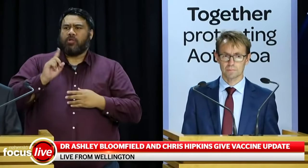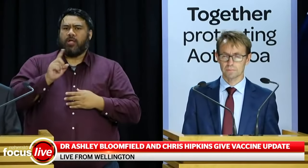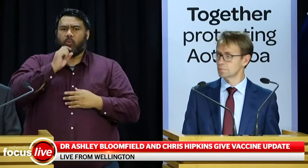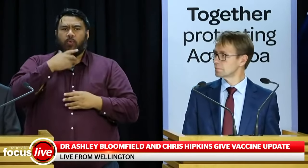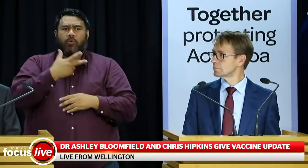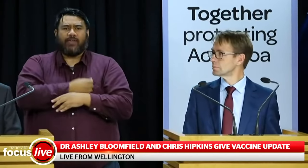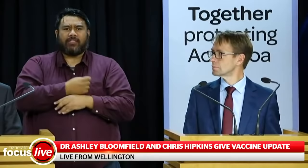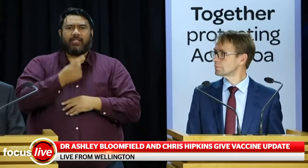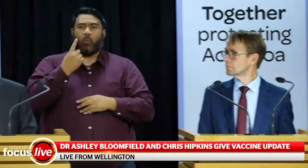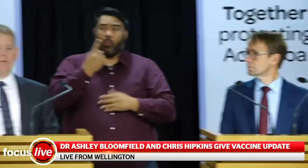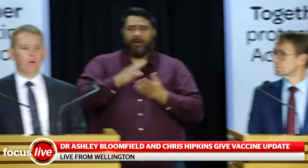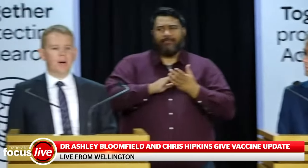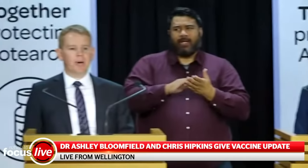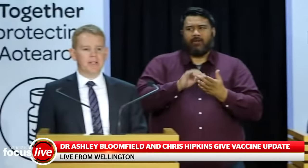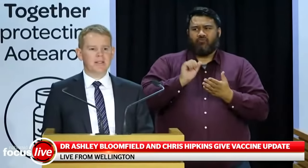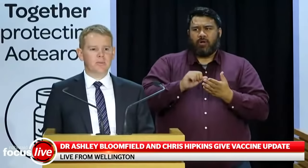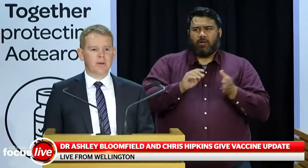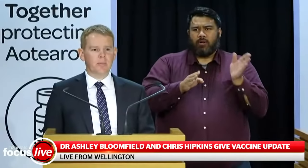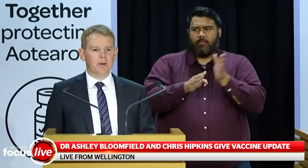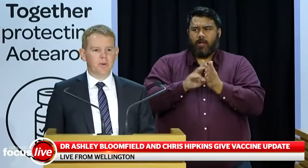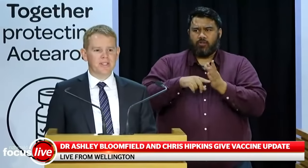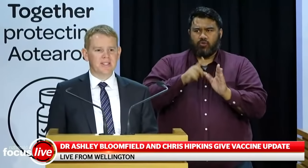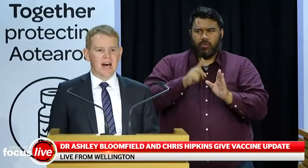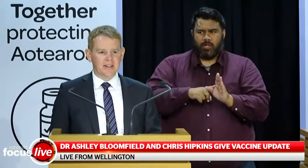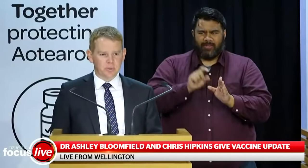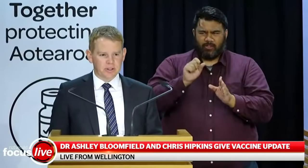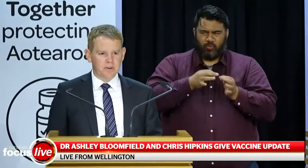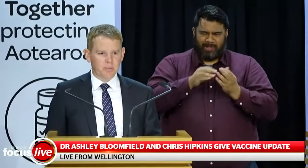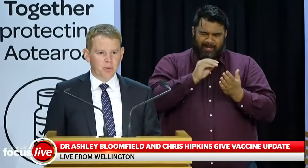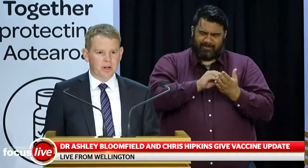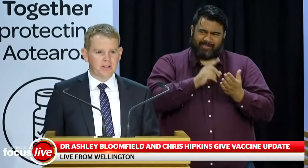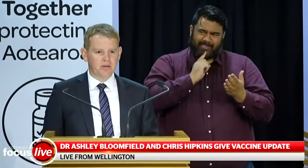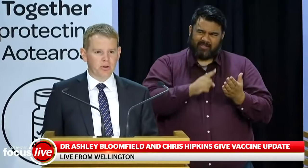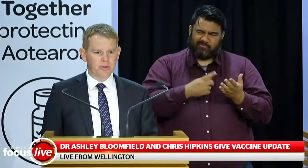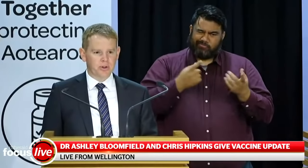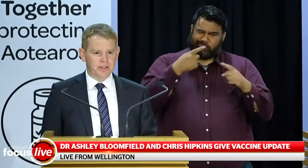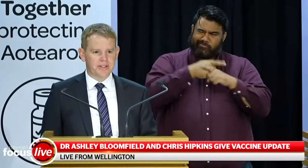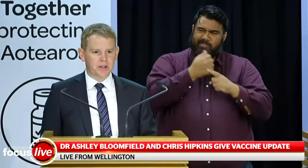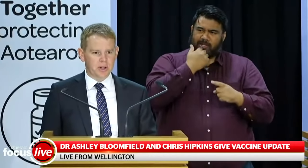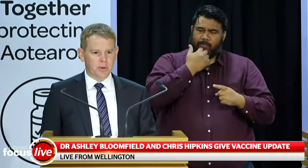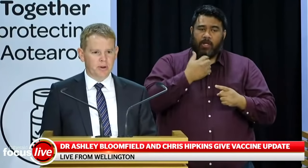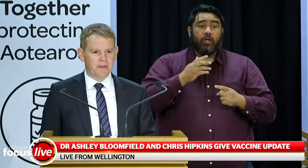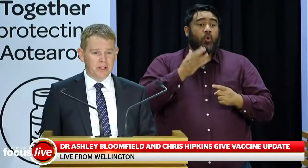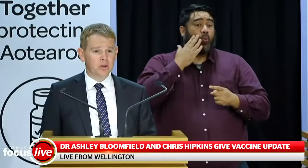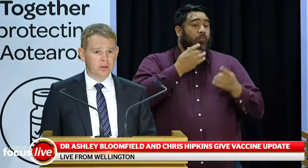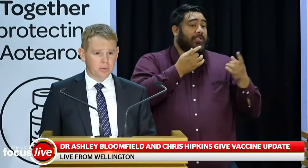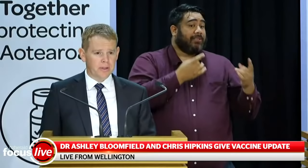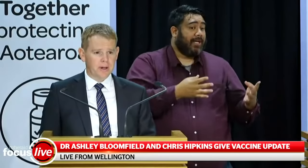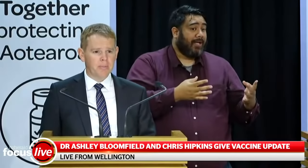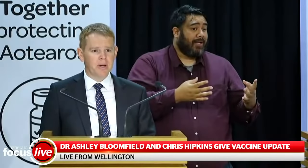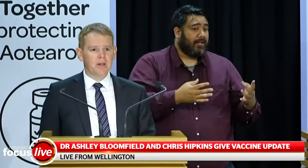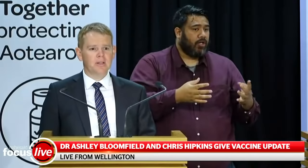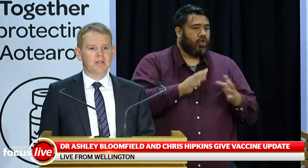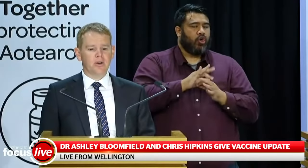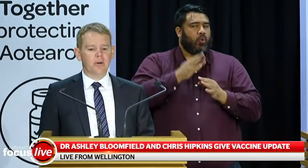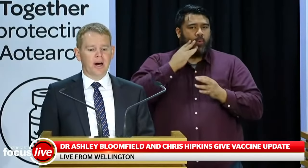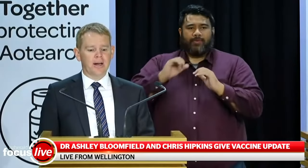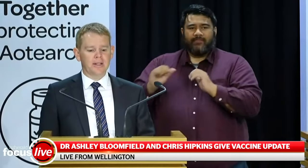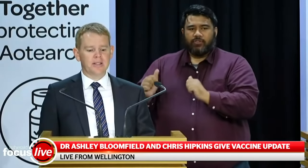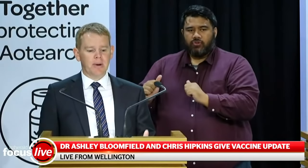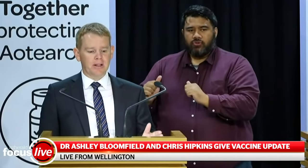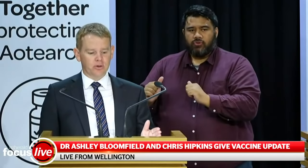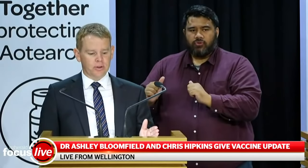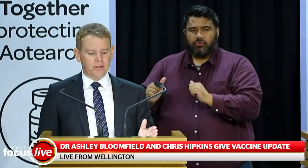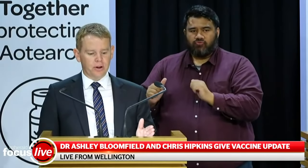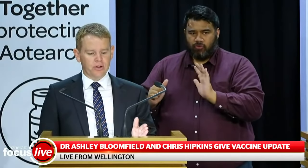1st. Yeah, so this is the rollout plan says when we start with different population groups, not necessarily when we finish with them. So